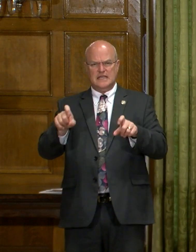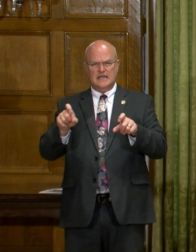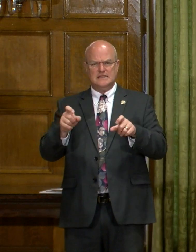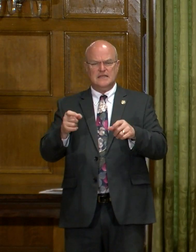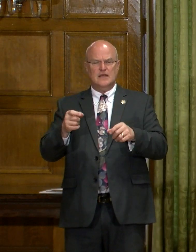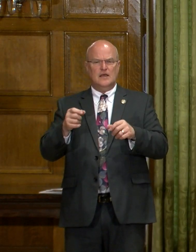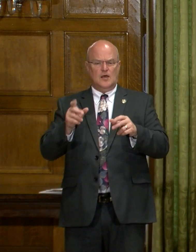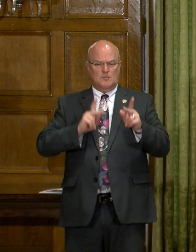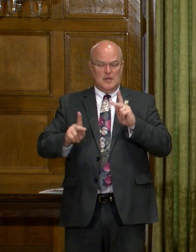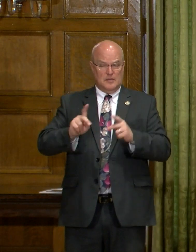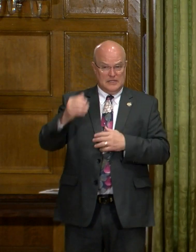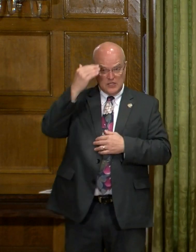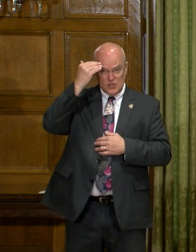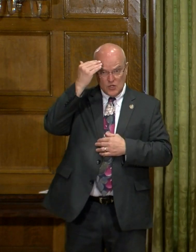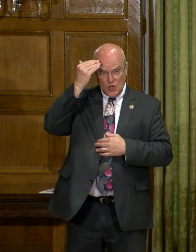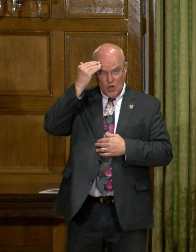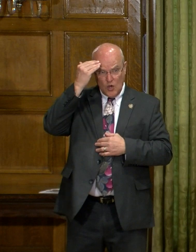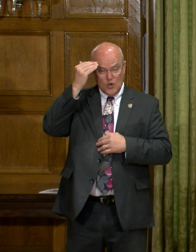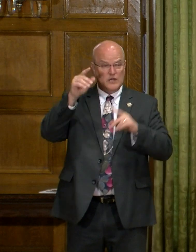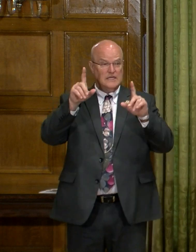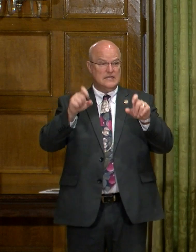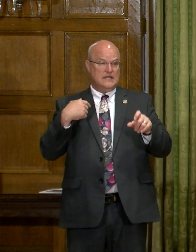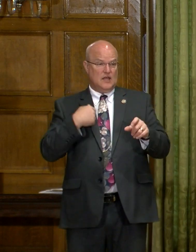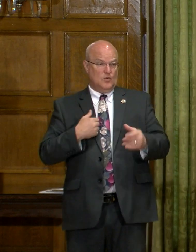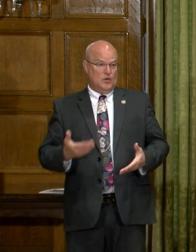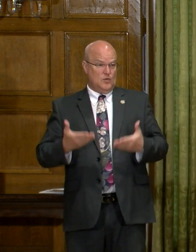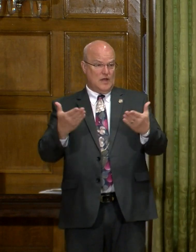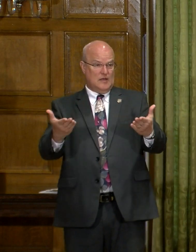something consumers should know? Is there a type of test that would be recommended to them?